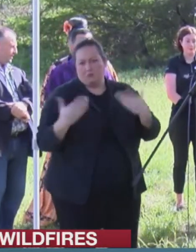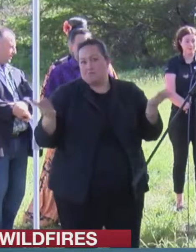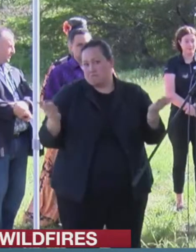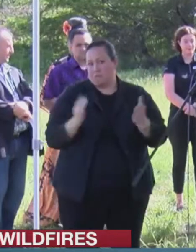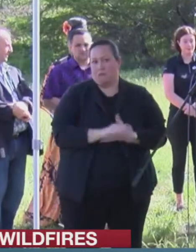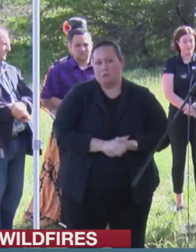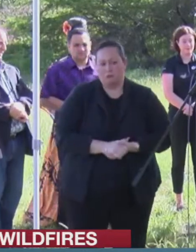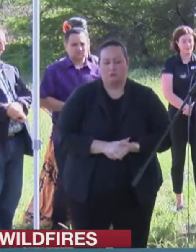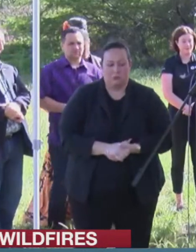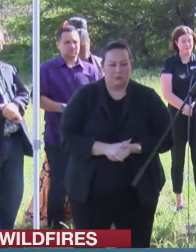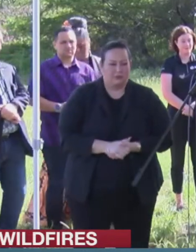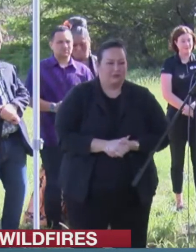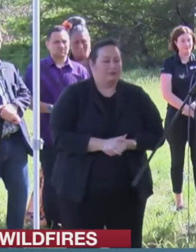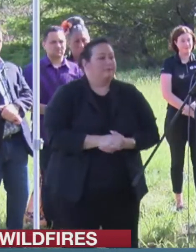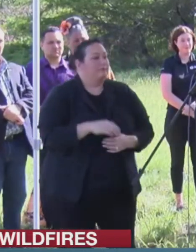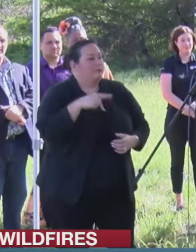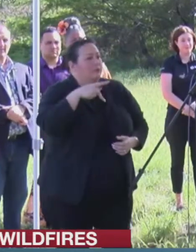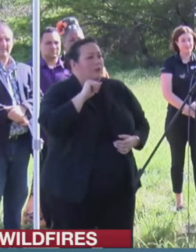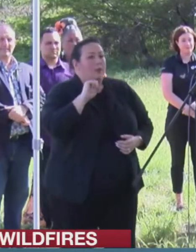Mahalo. Paul?